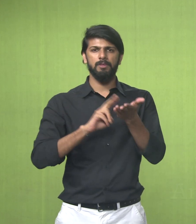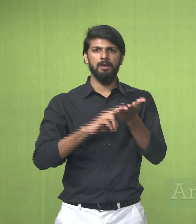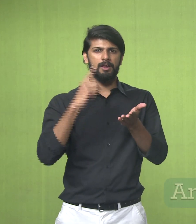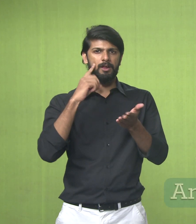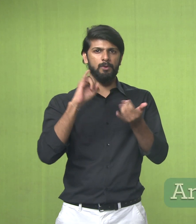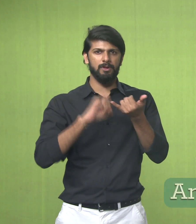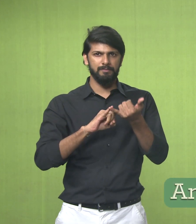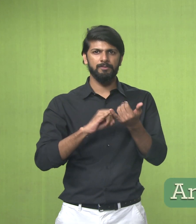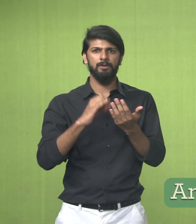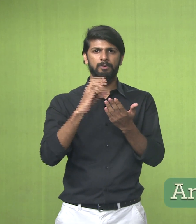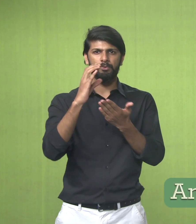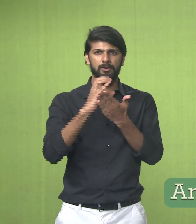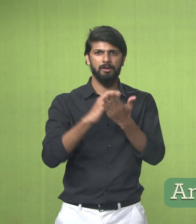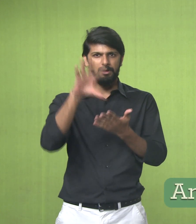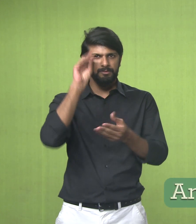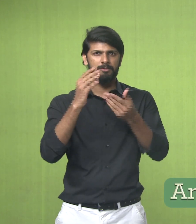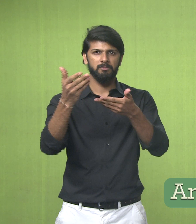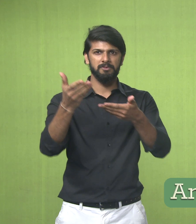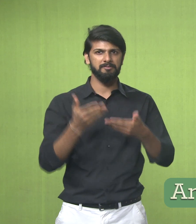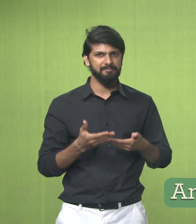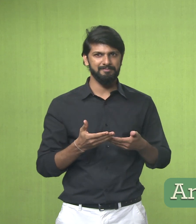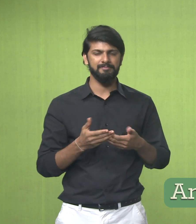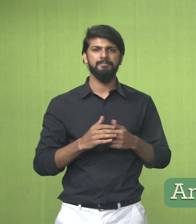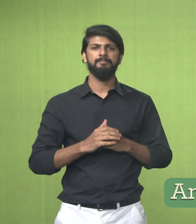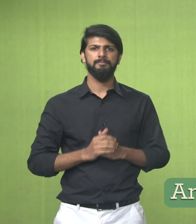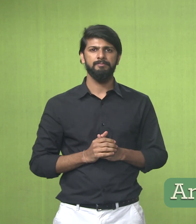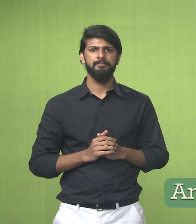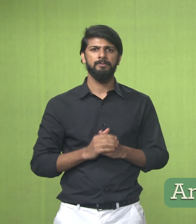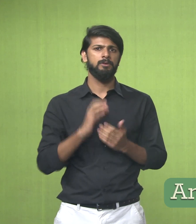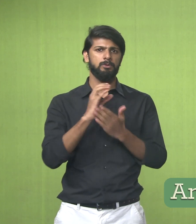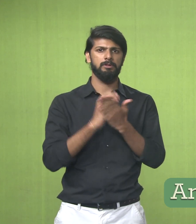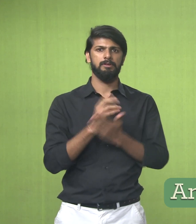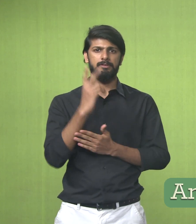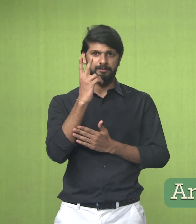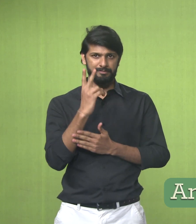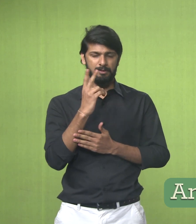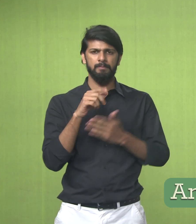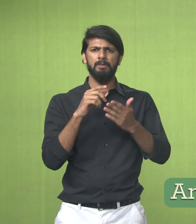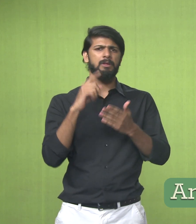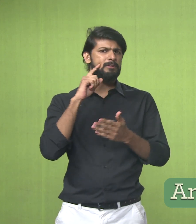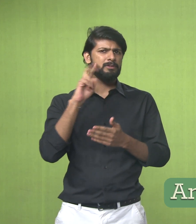Hello learners, NIOS welcomes you to Painting Subject Video Series. This is Lesson